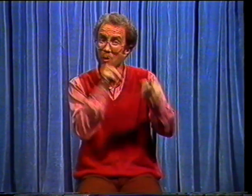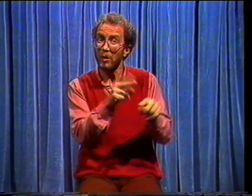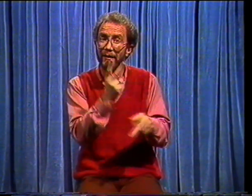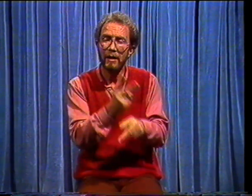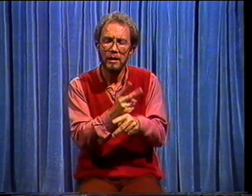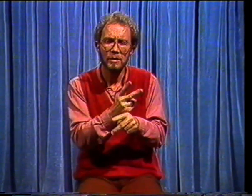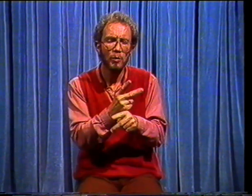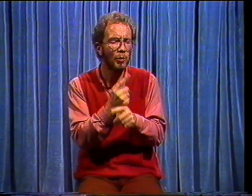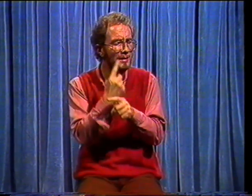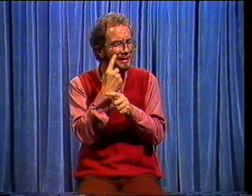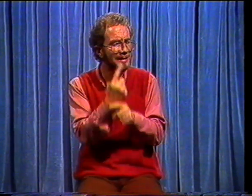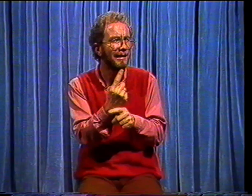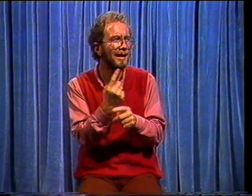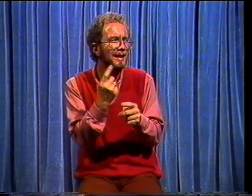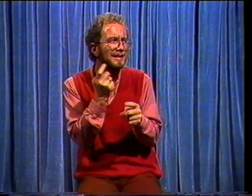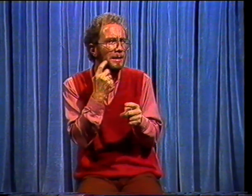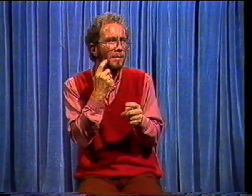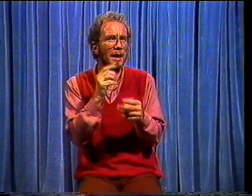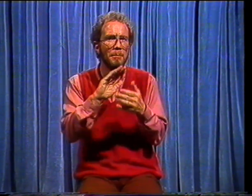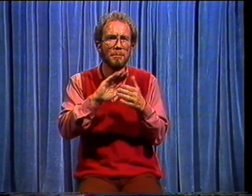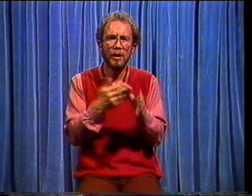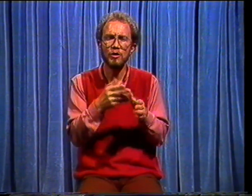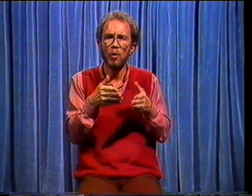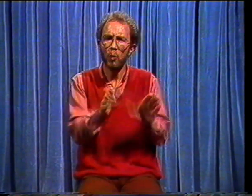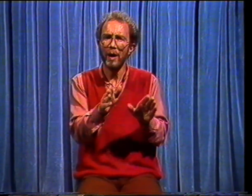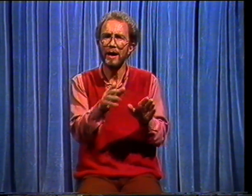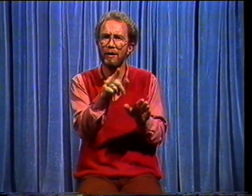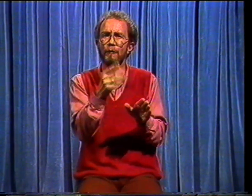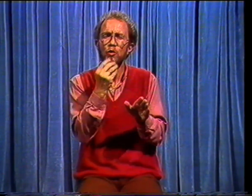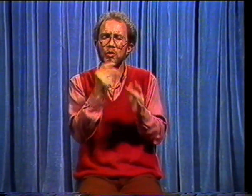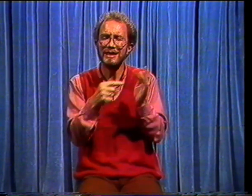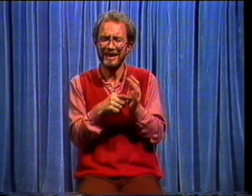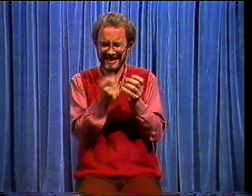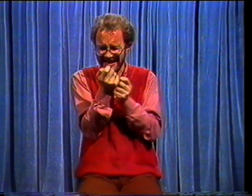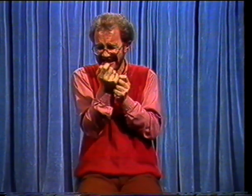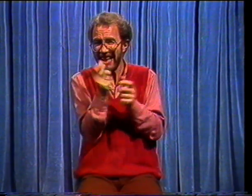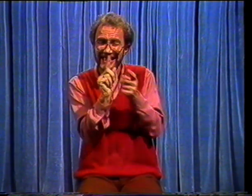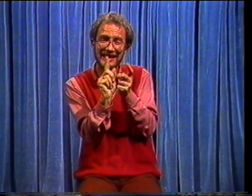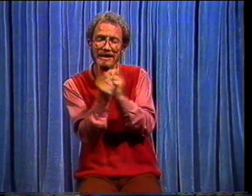we look again, we see that it's simply because their way of using it is slightly